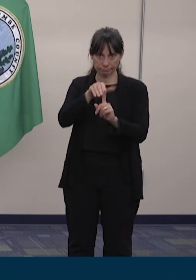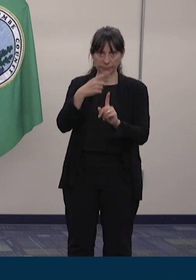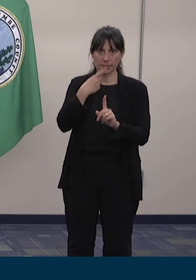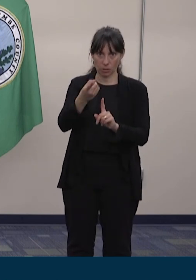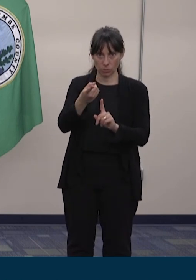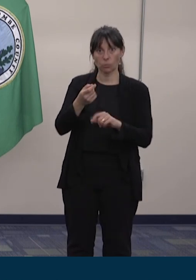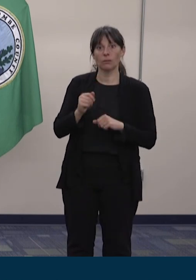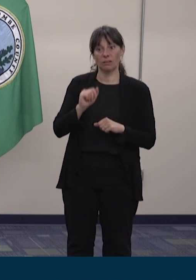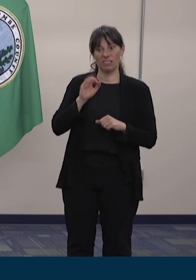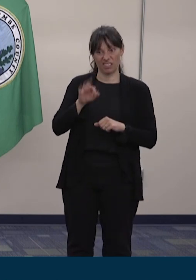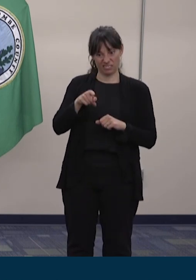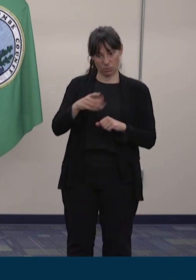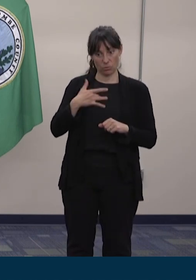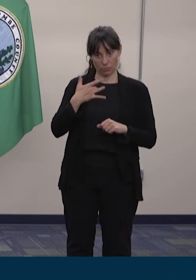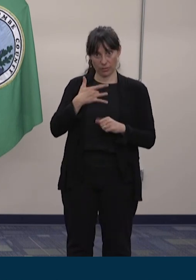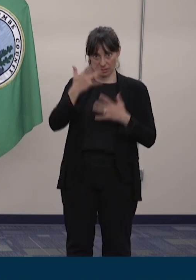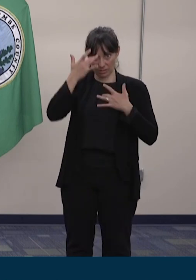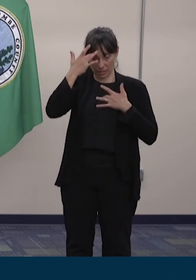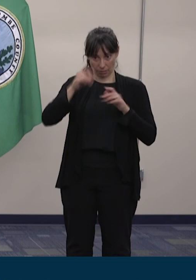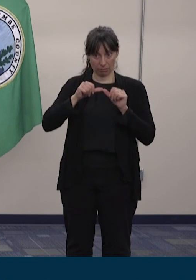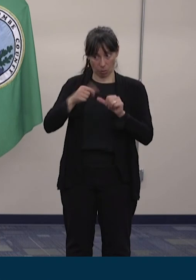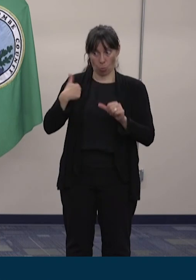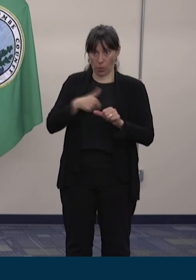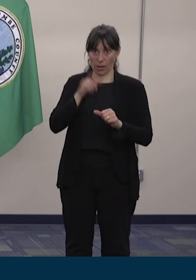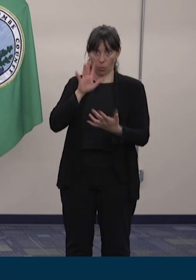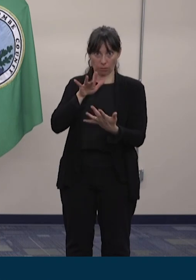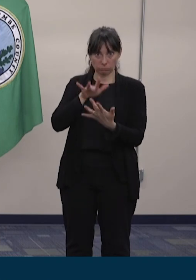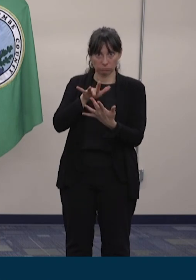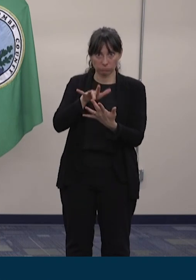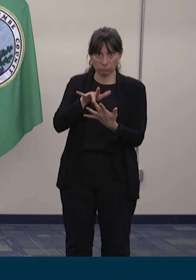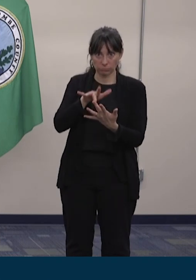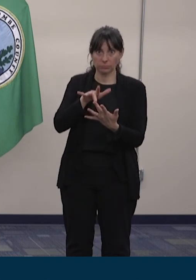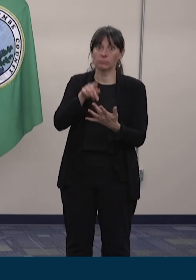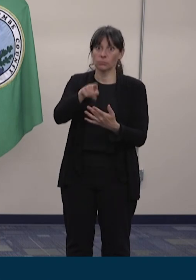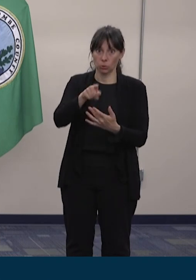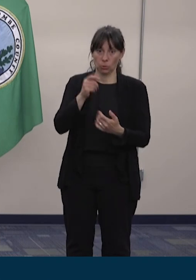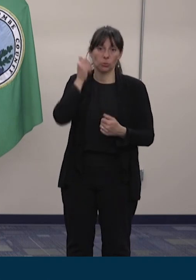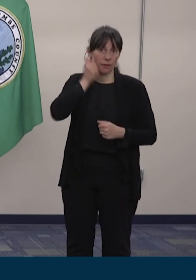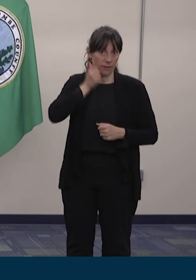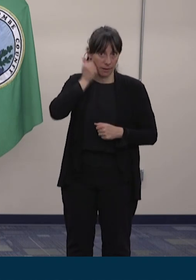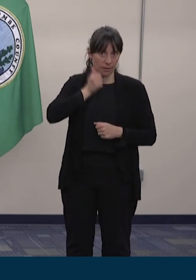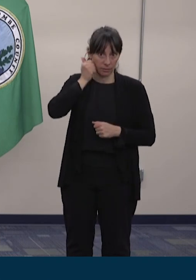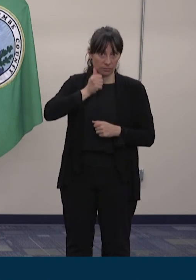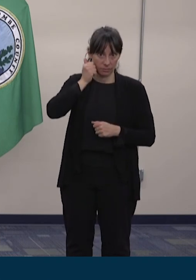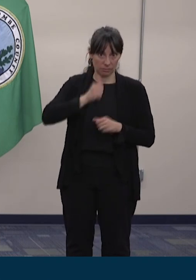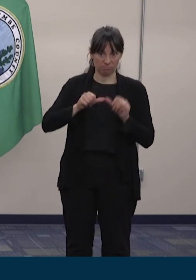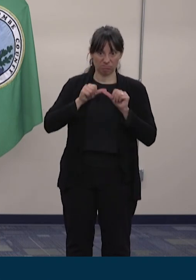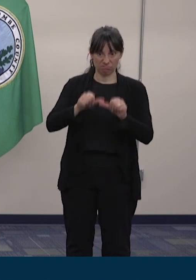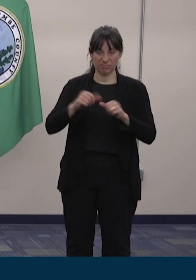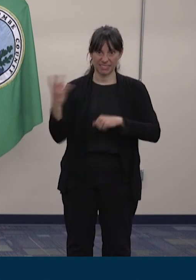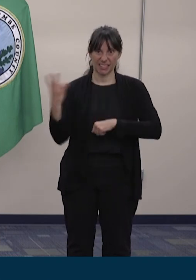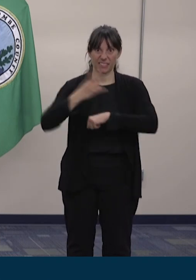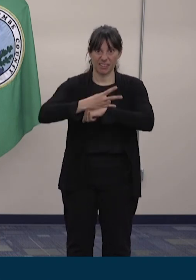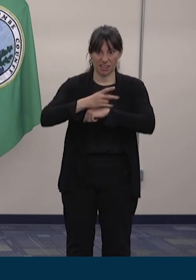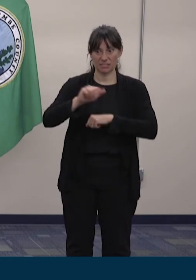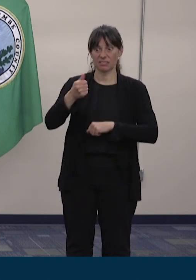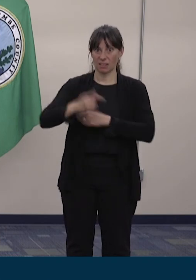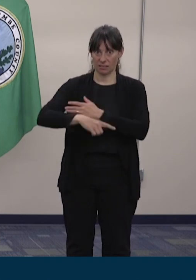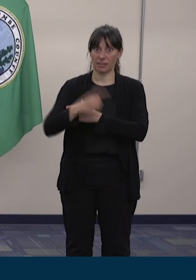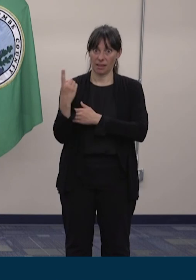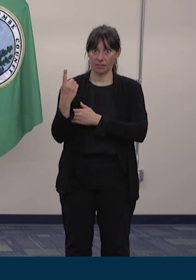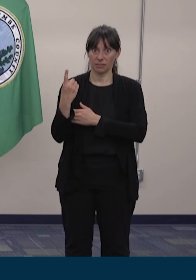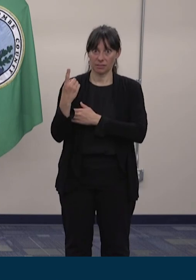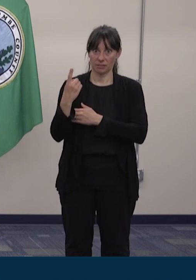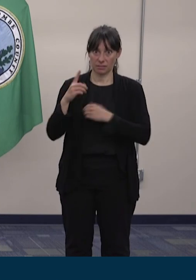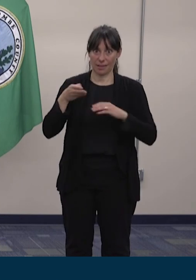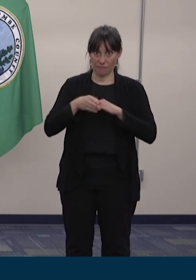to follow up with seguiremos you every day for 7 to hablando 10 days contigo after you complete diariamente the self-checker. por todos los días